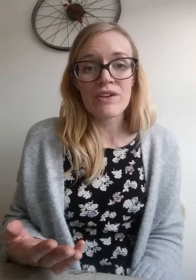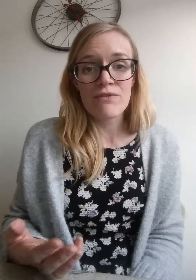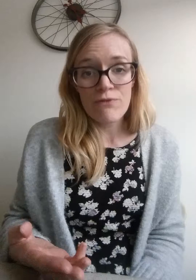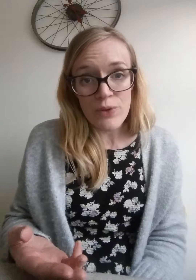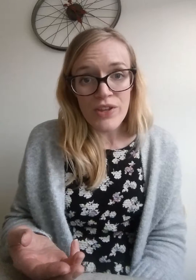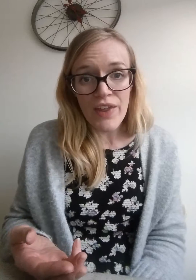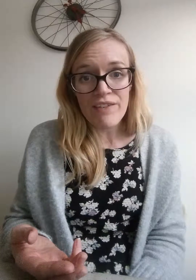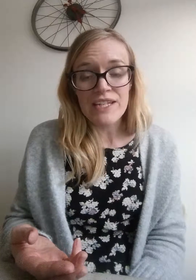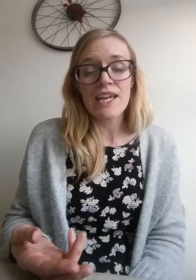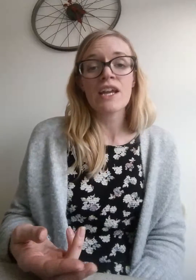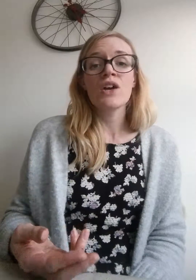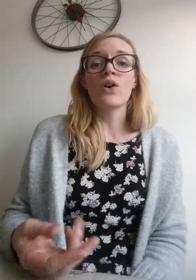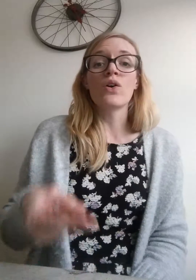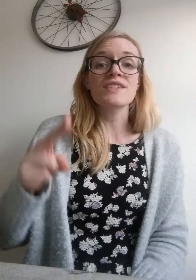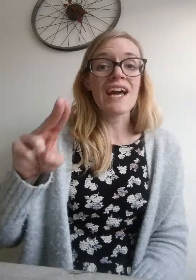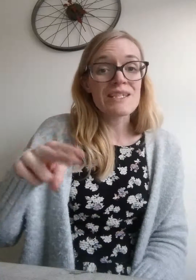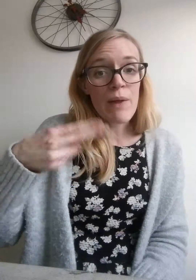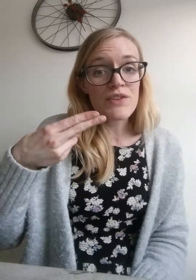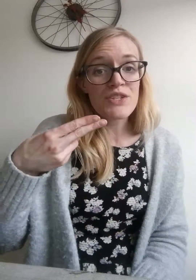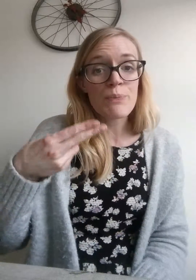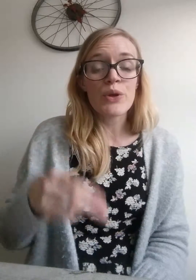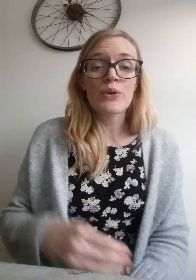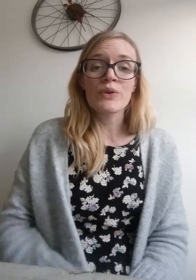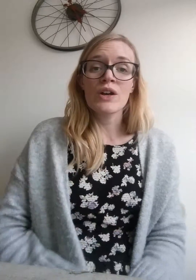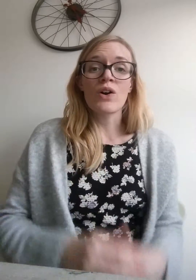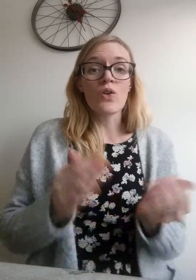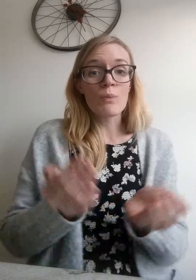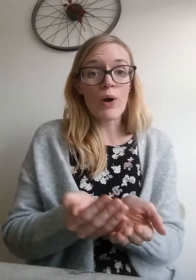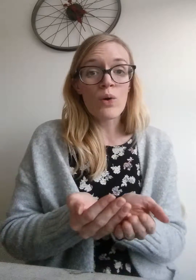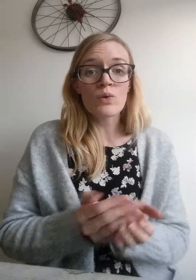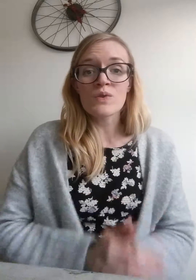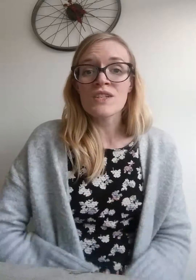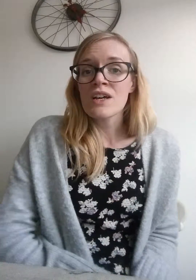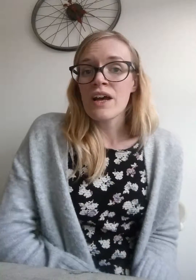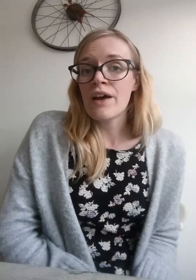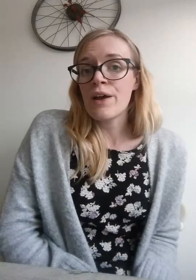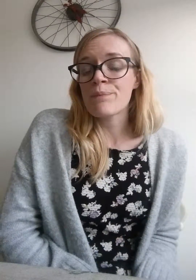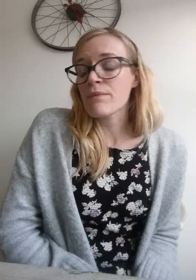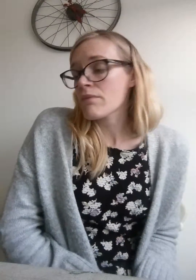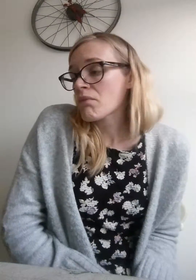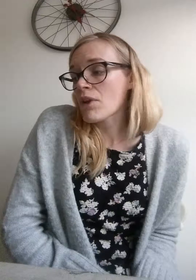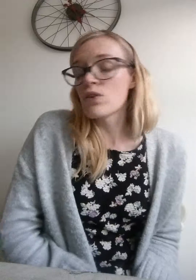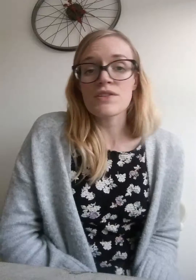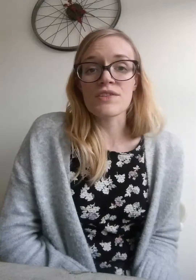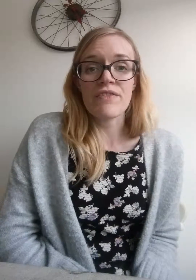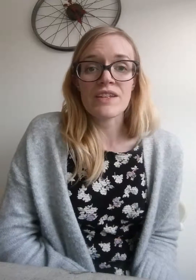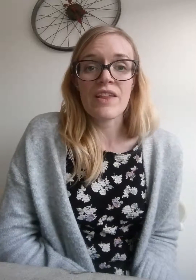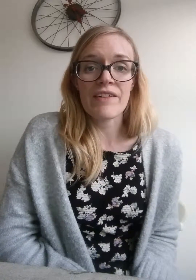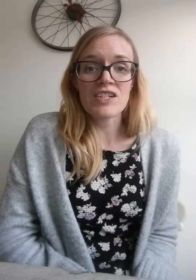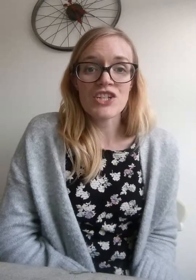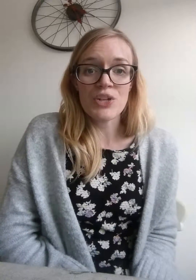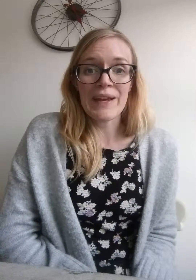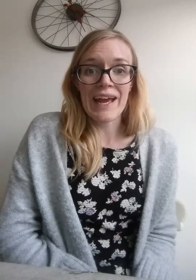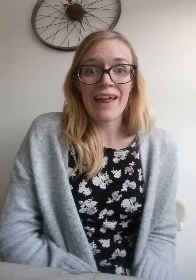the food that they're eating, or signs about the spoon or the bowls, all sorts of things that they're actually doing at